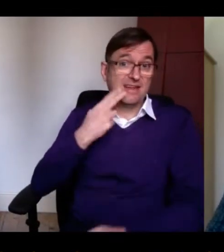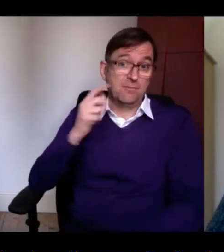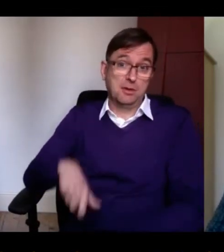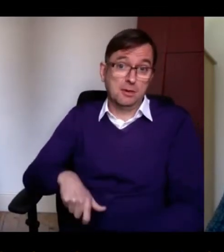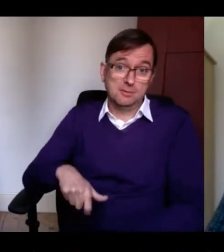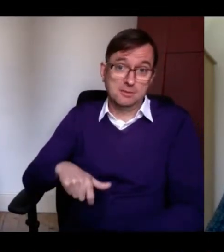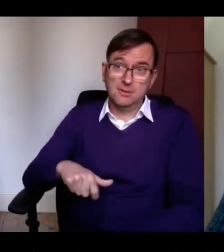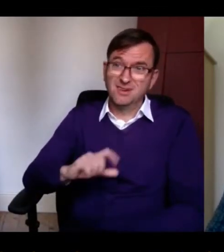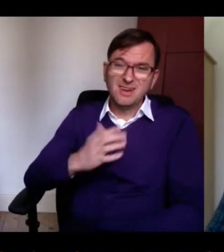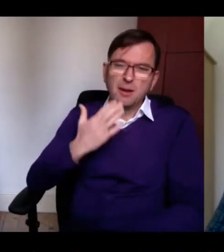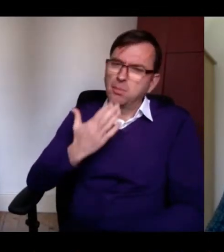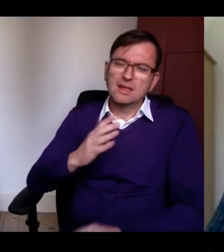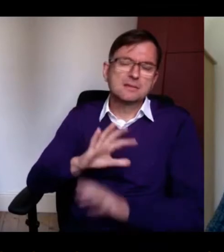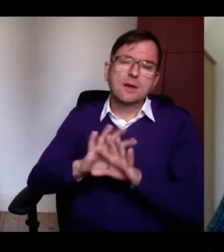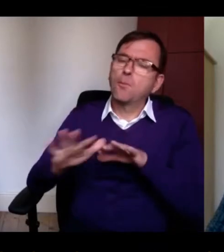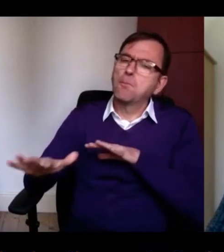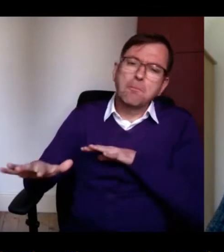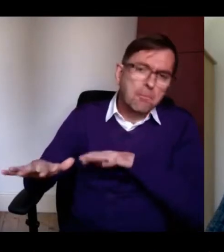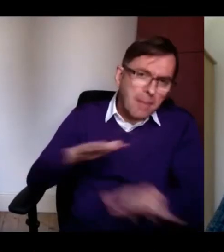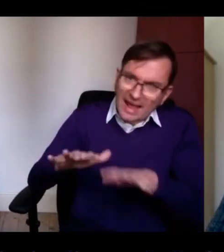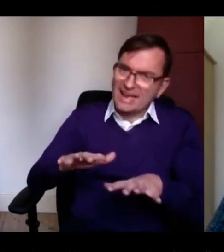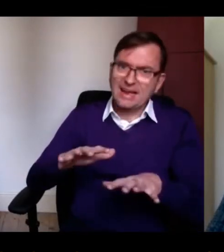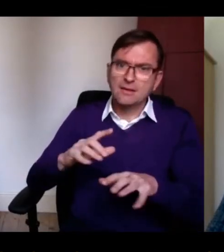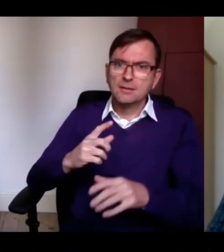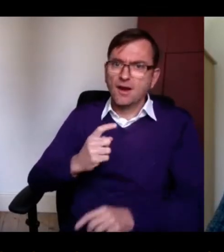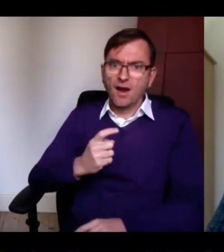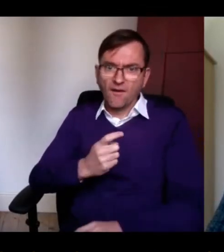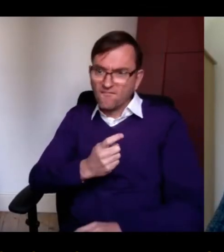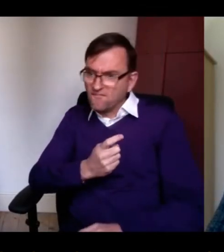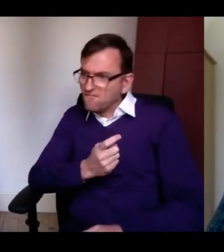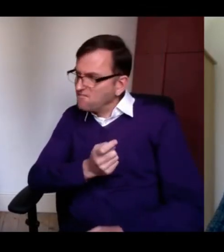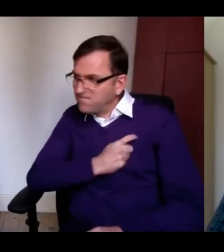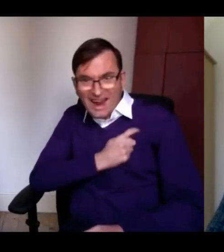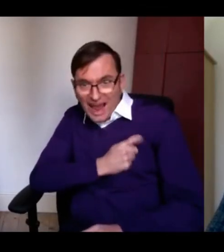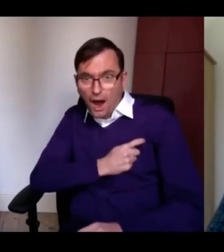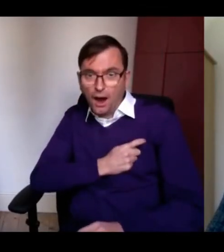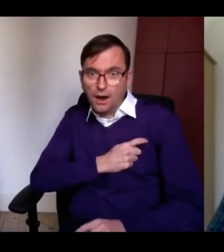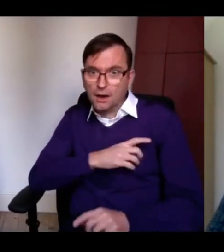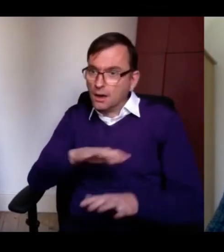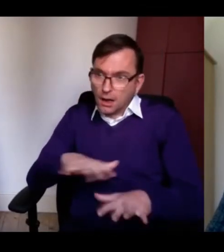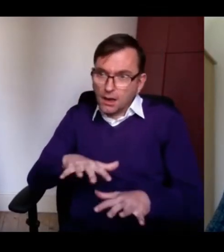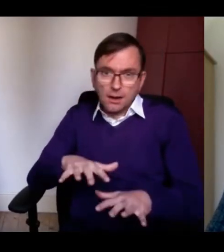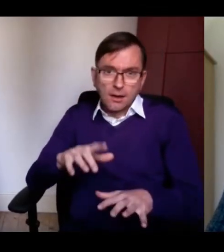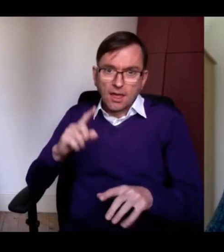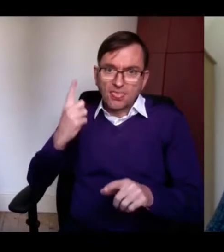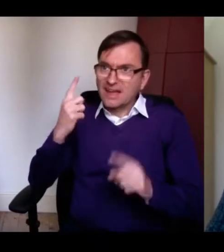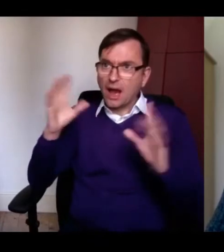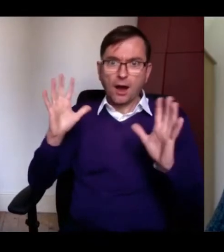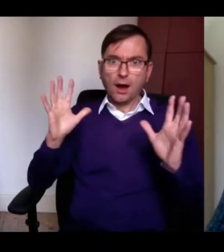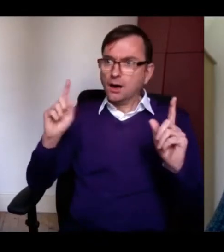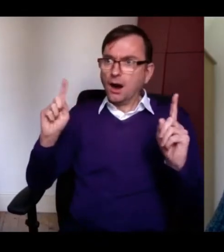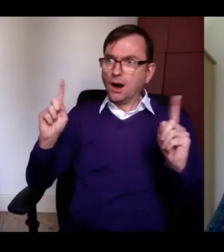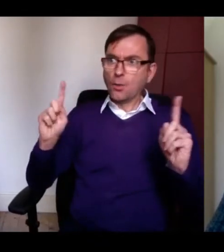when they meet a deaf person, don't panic. Don't be scared of us.